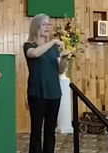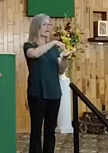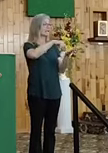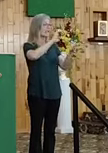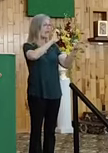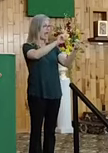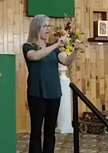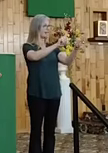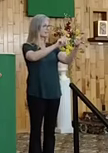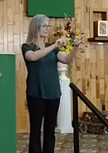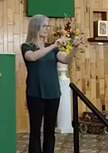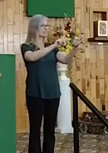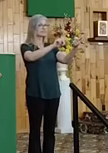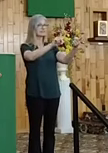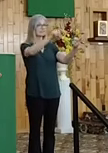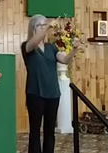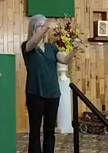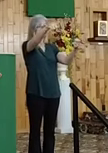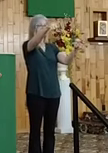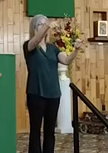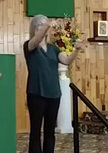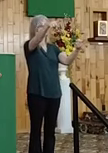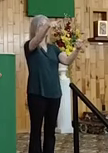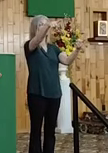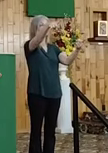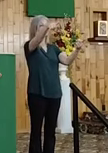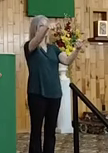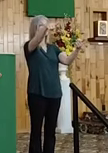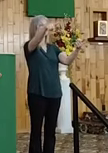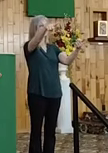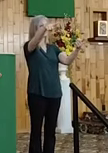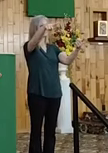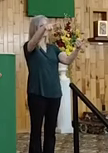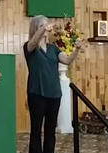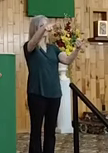here, you stand, it's a birthday, birthday people, another one at